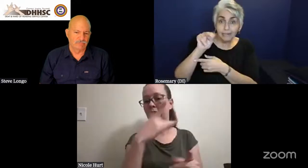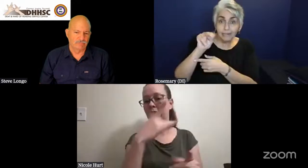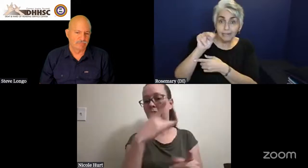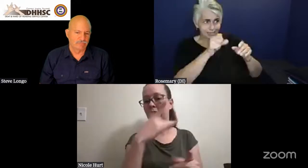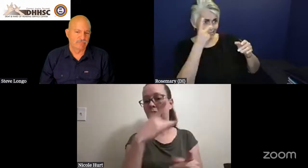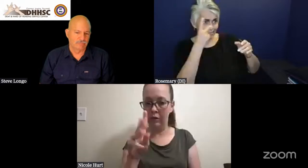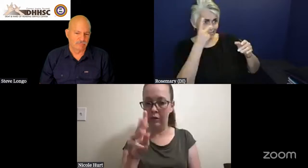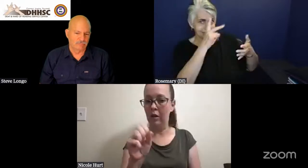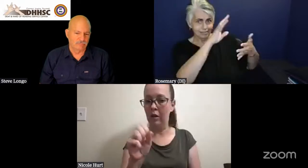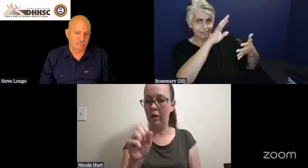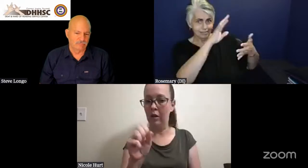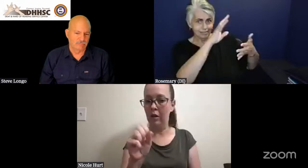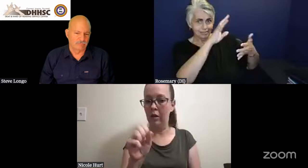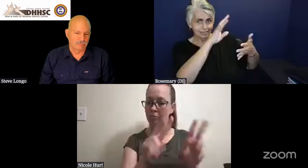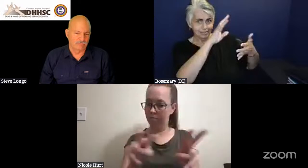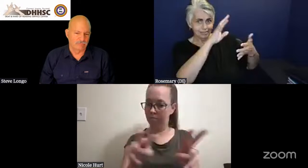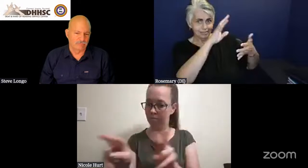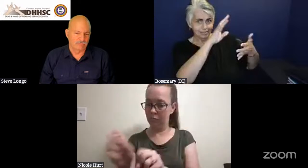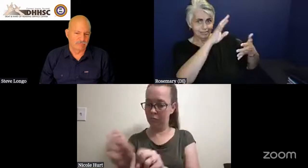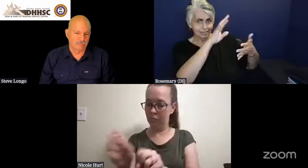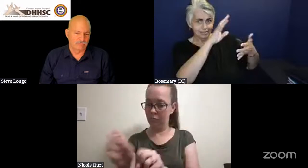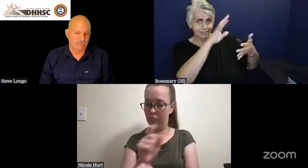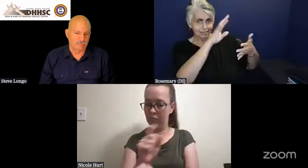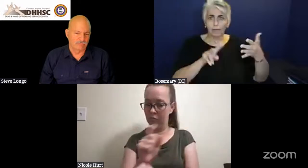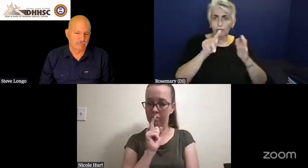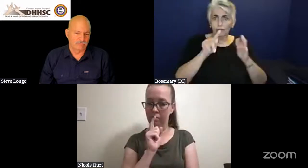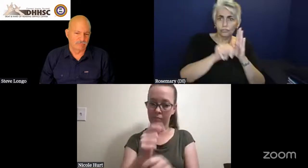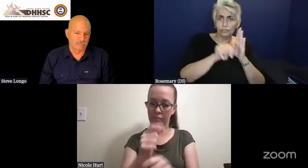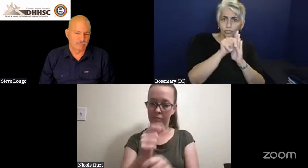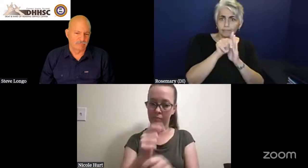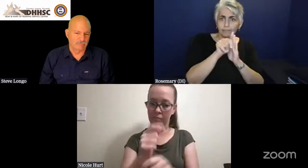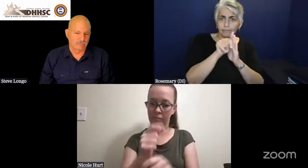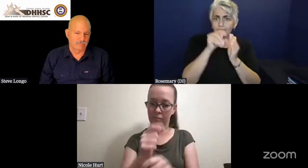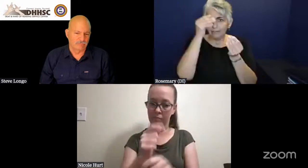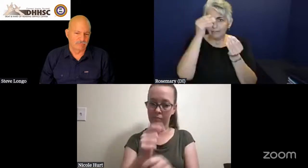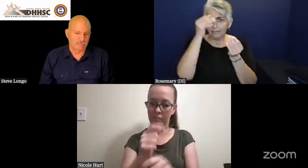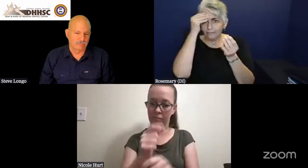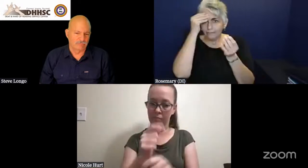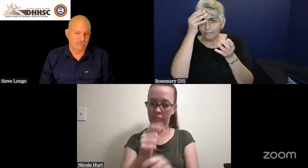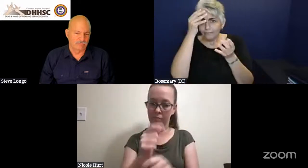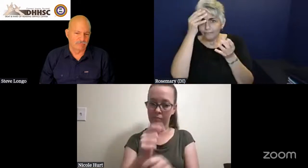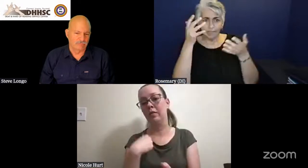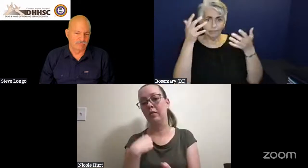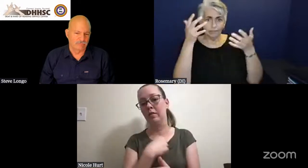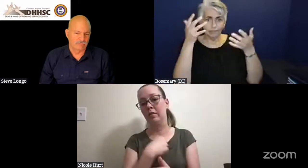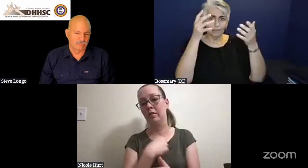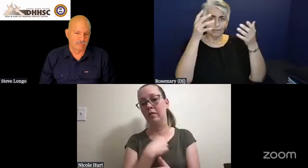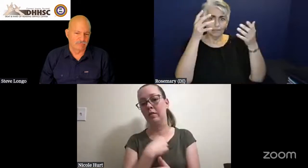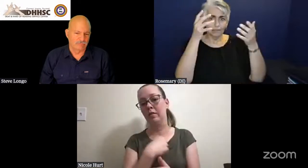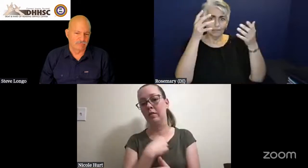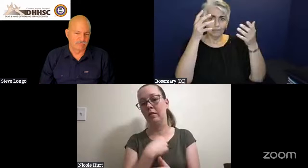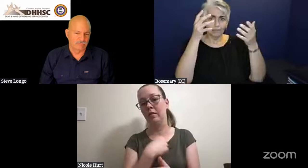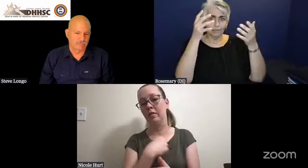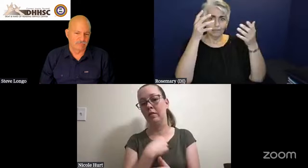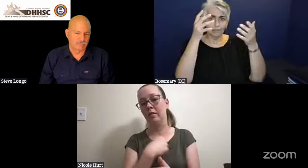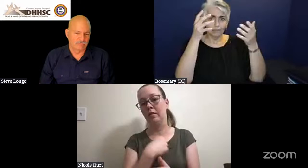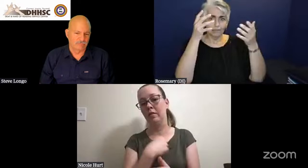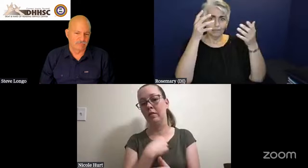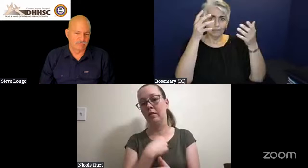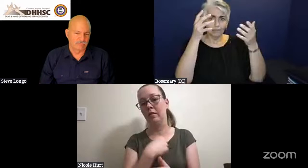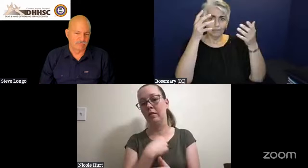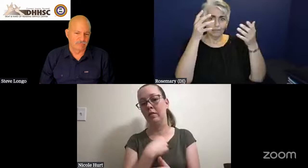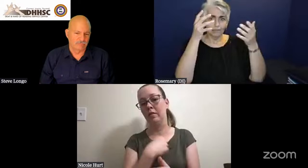applications. Anyone that we're applying to for money needs to be able to see who